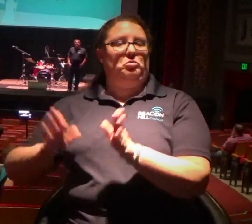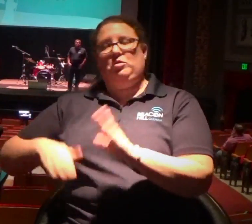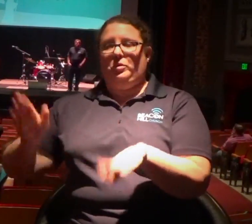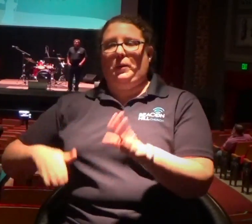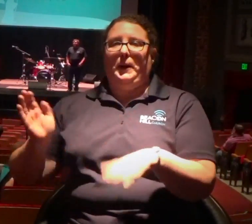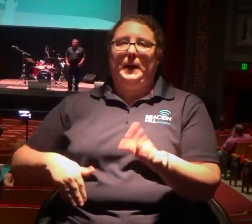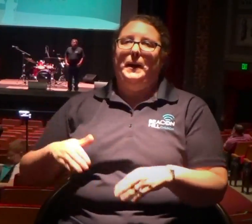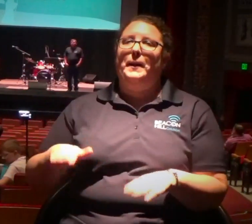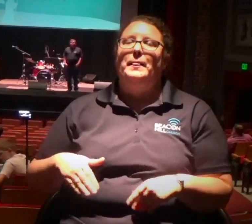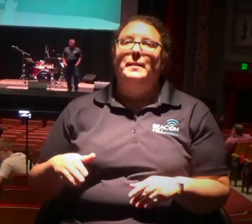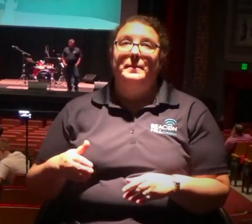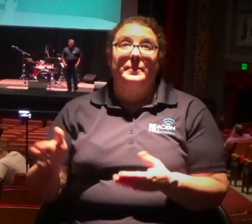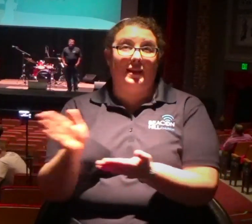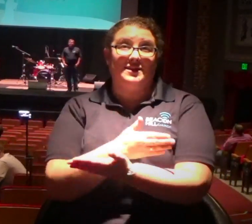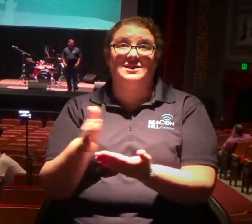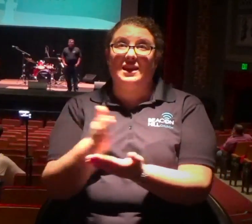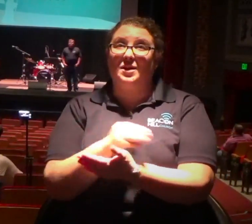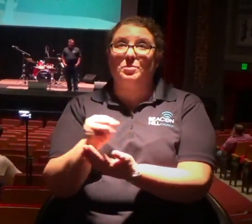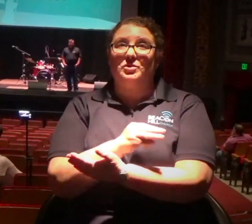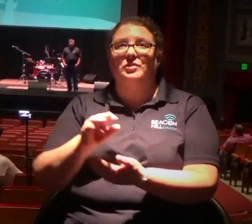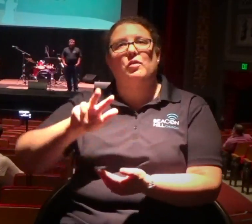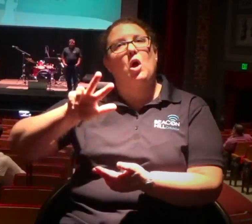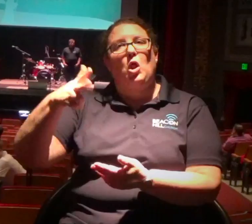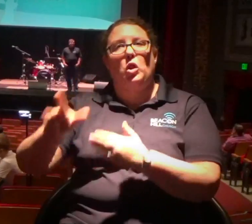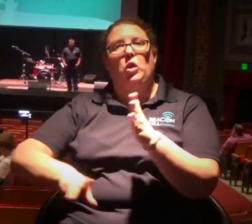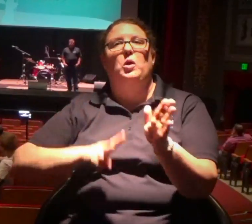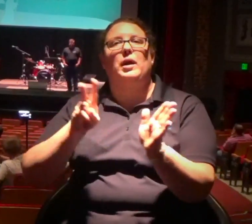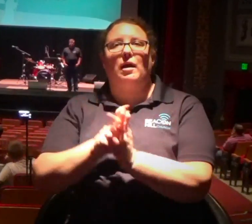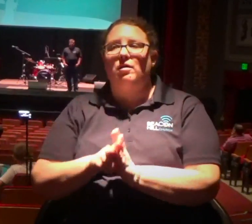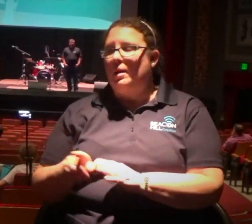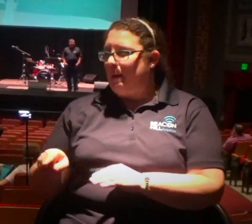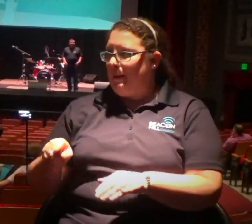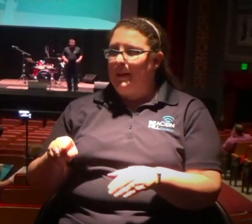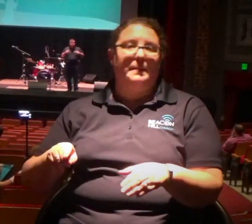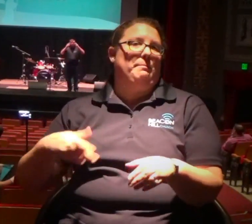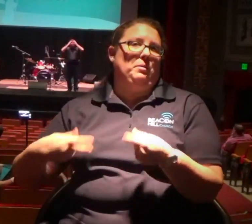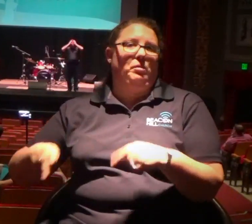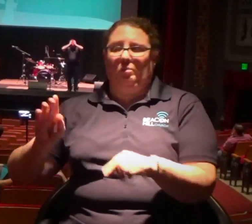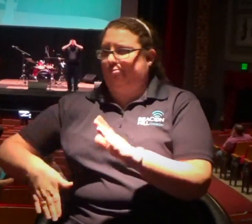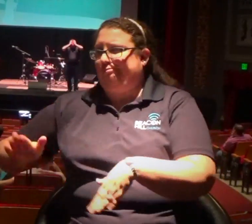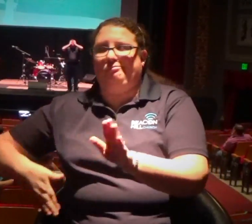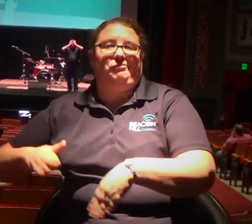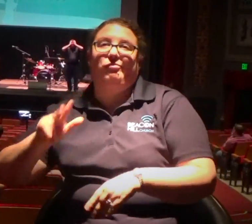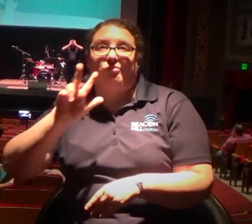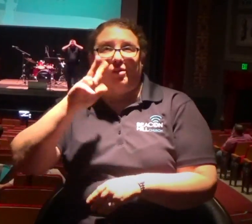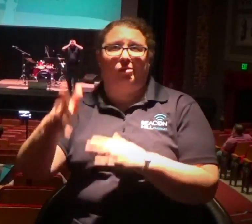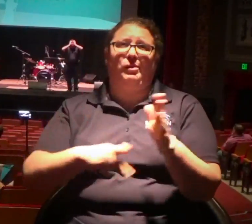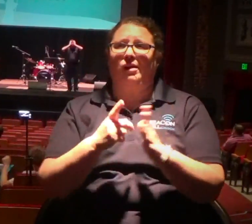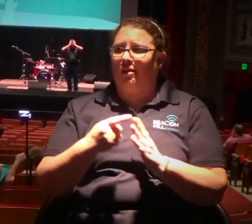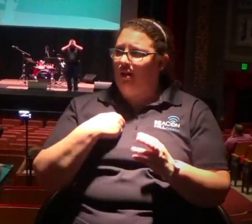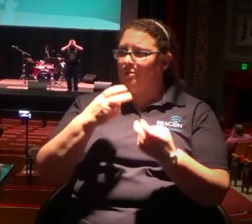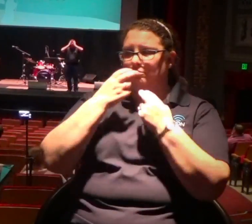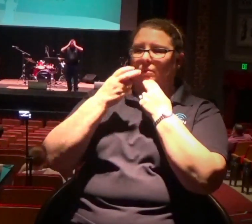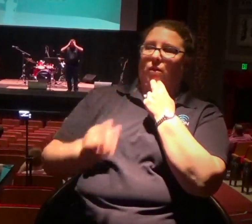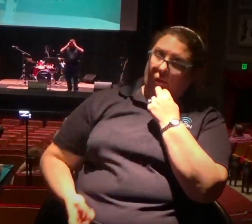3 hours. This homeboy played bongos for 3 hours. I was just in shock. I didn't even know what to do, right? Because they're